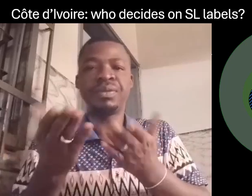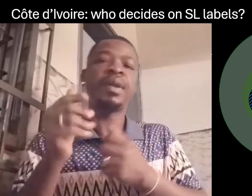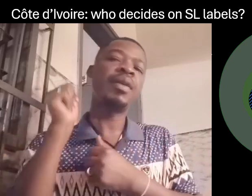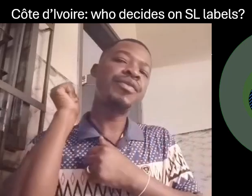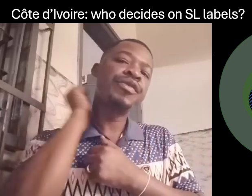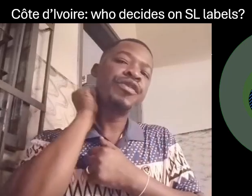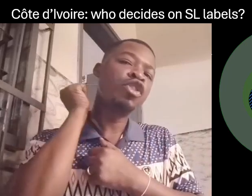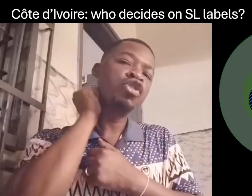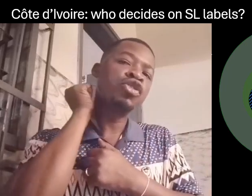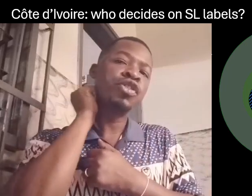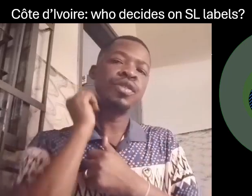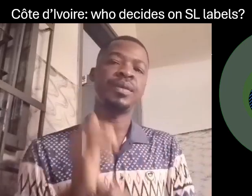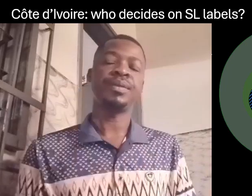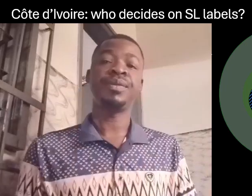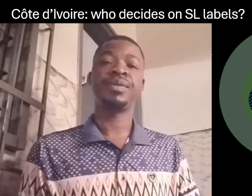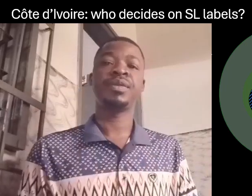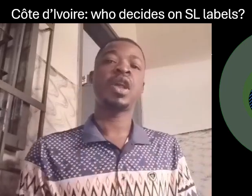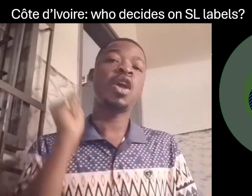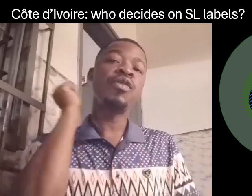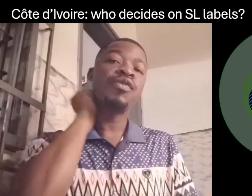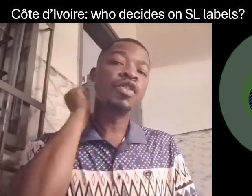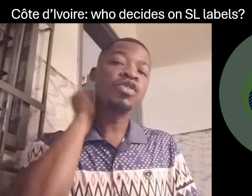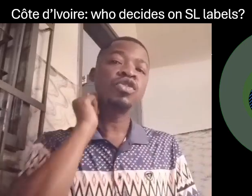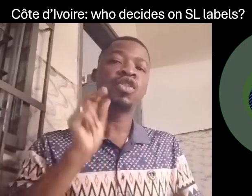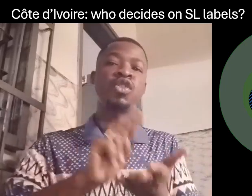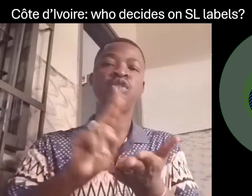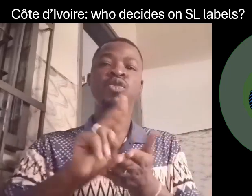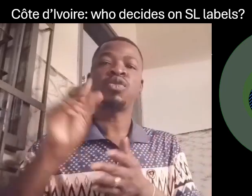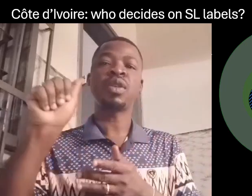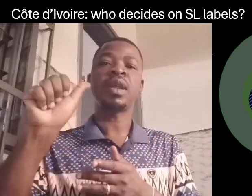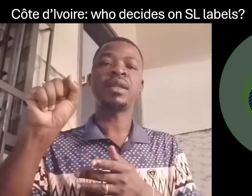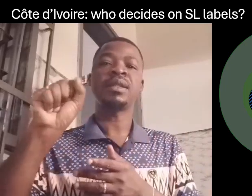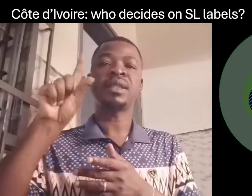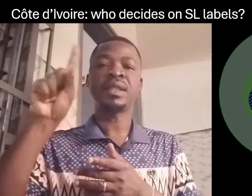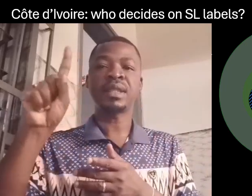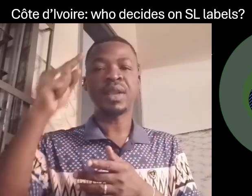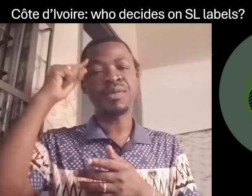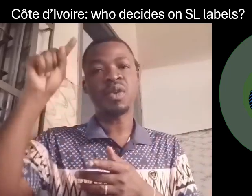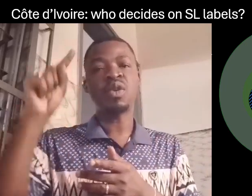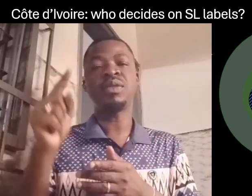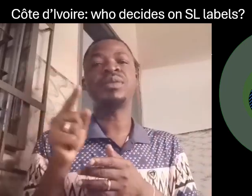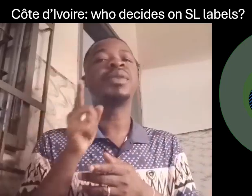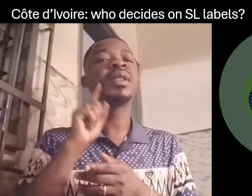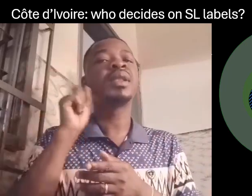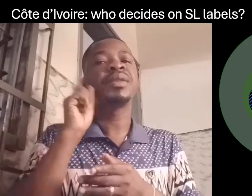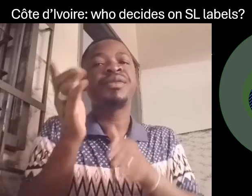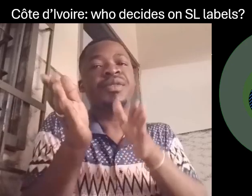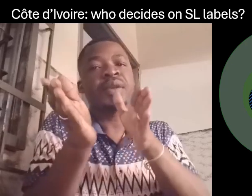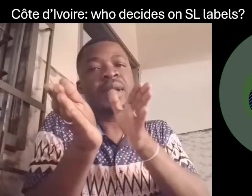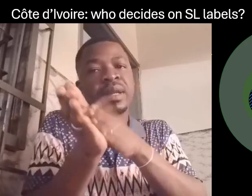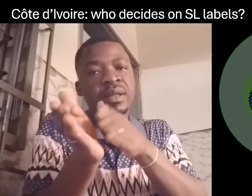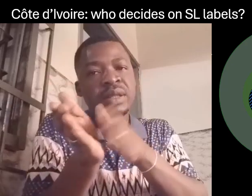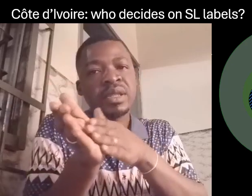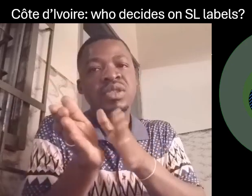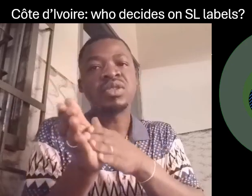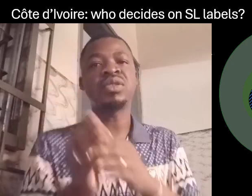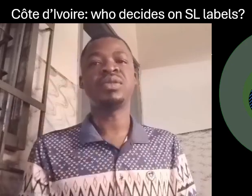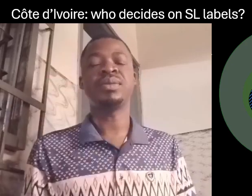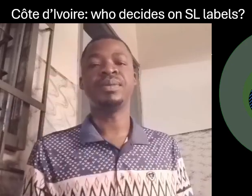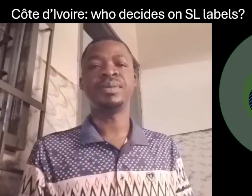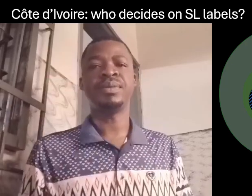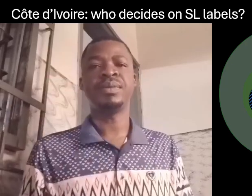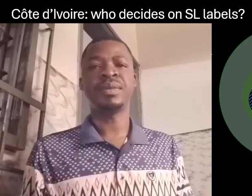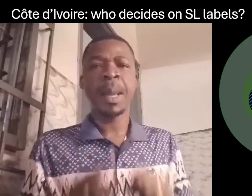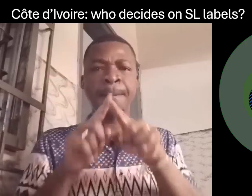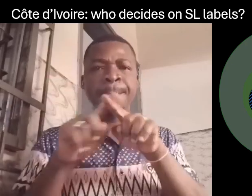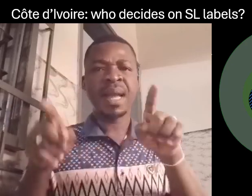ASL that was brought to Côte d'Ivoire by Andrew Foster. So Foster used the sign language